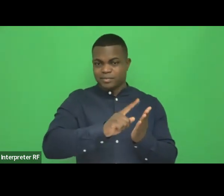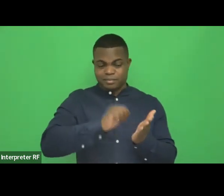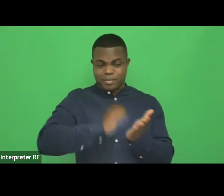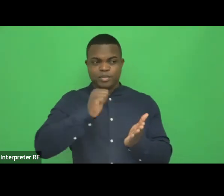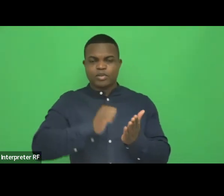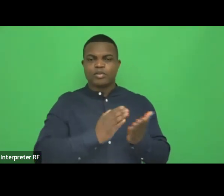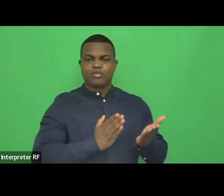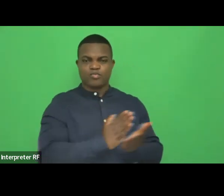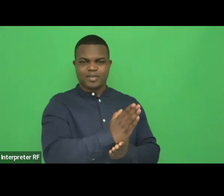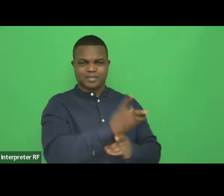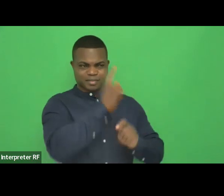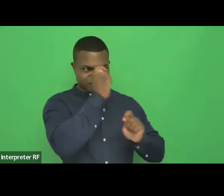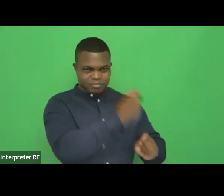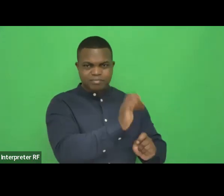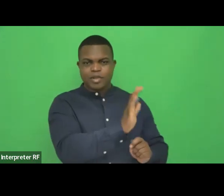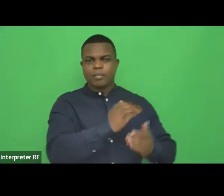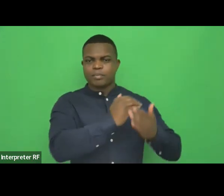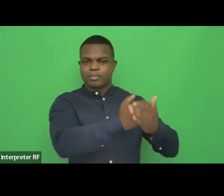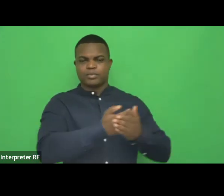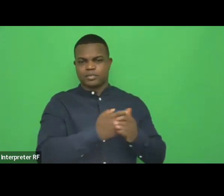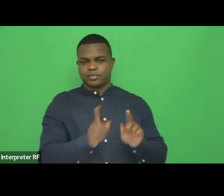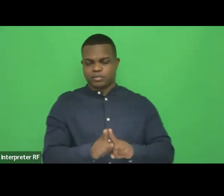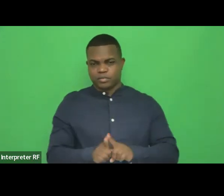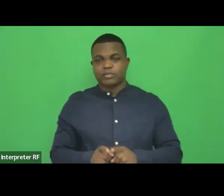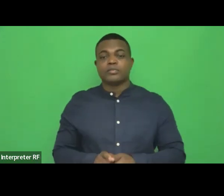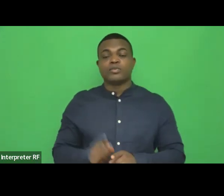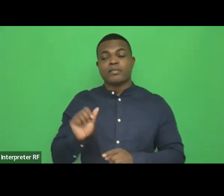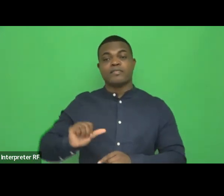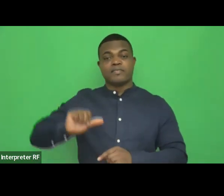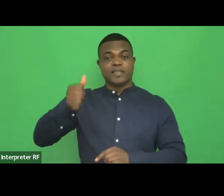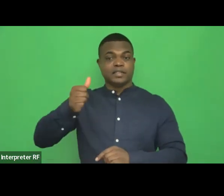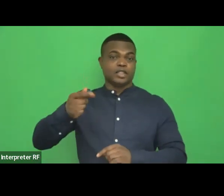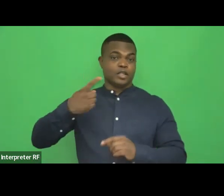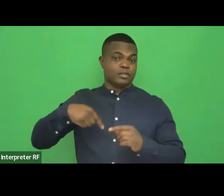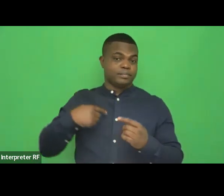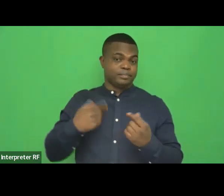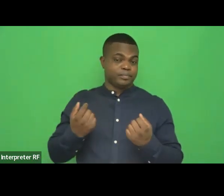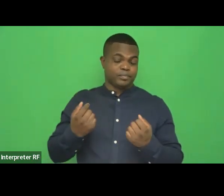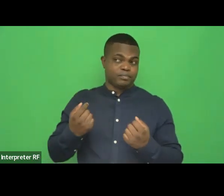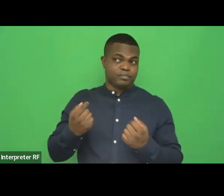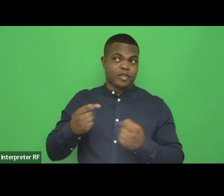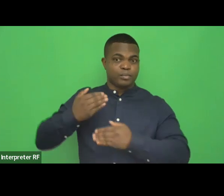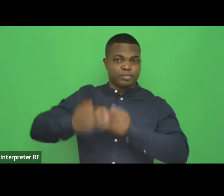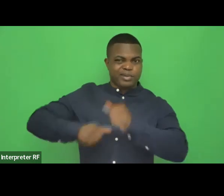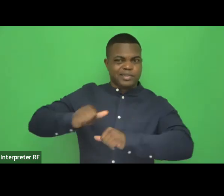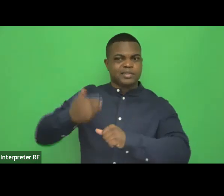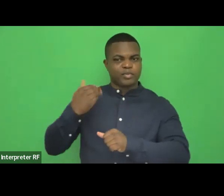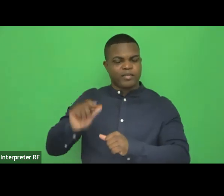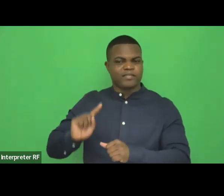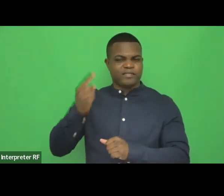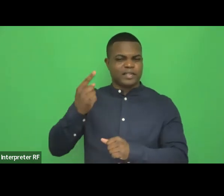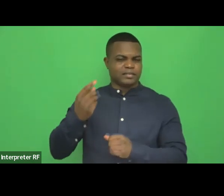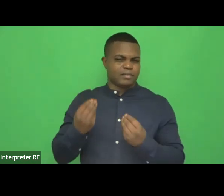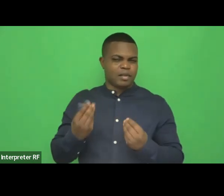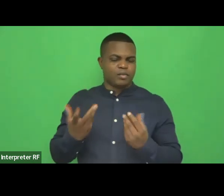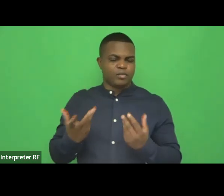as educational materials. And so along, more than 11 years ago, came EPUB 3,